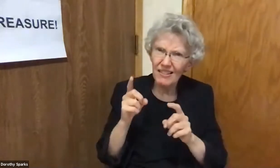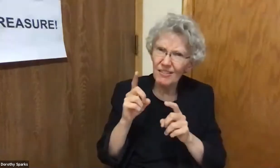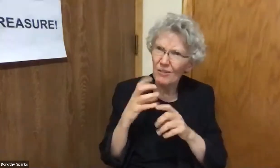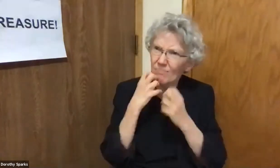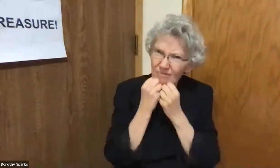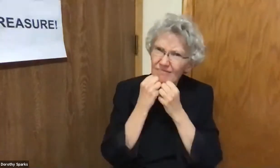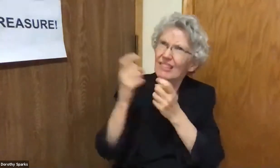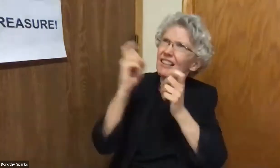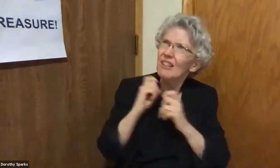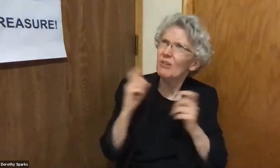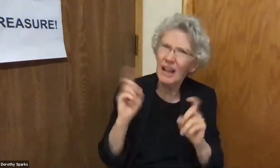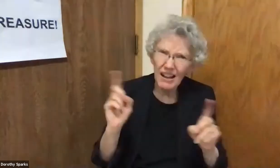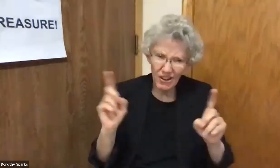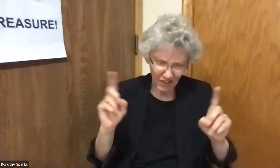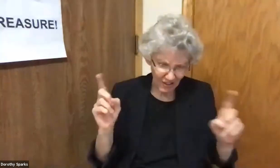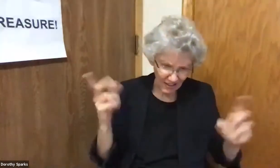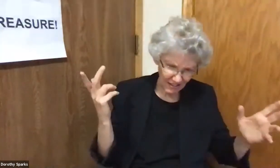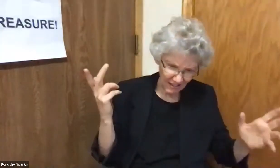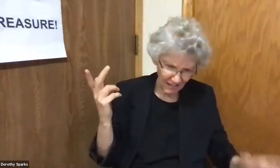beds? Where is this treasure?